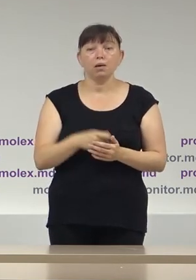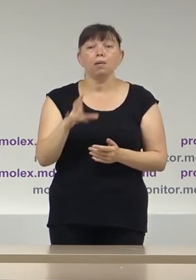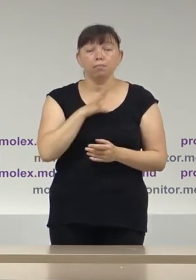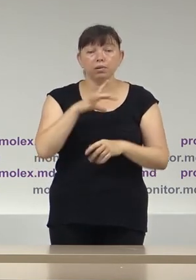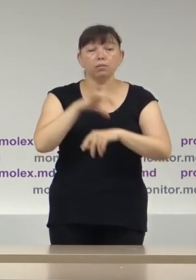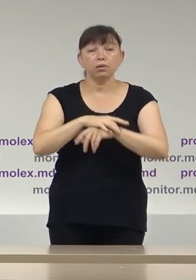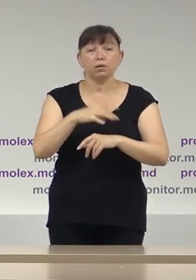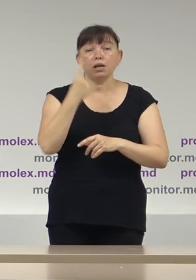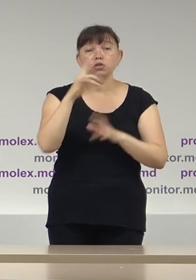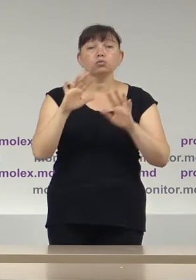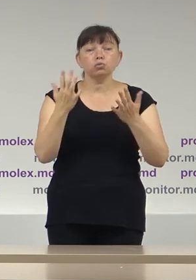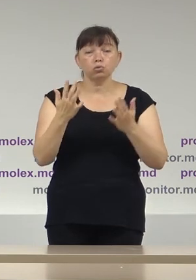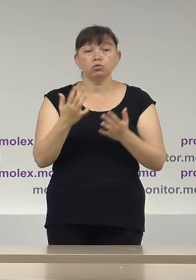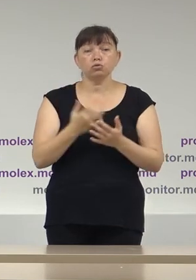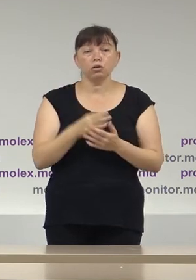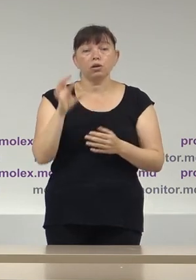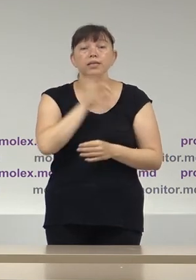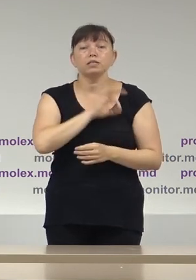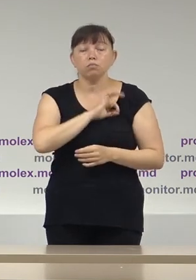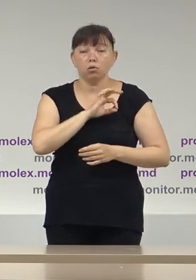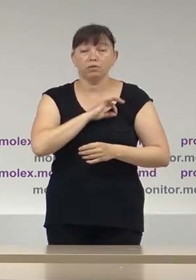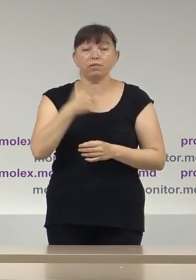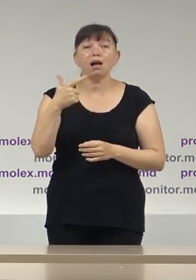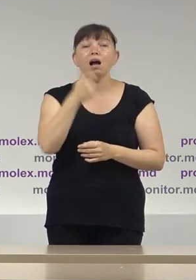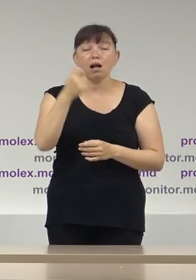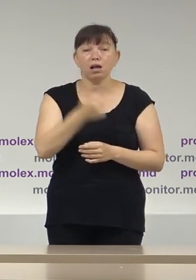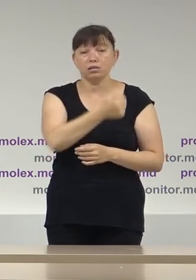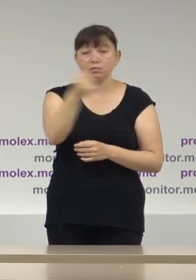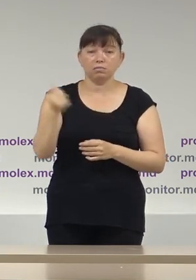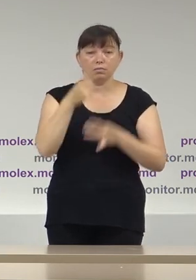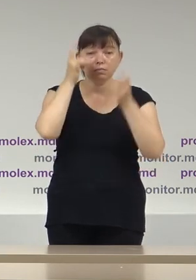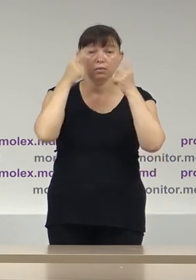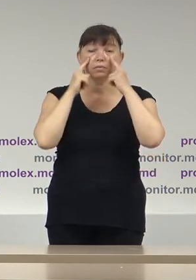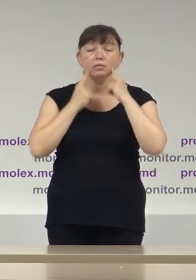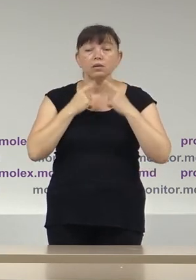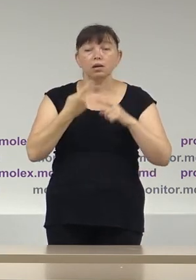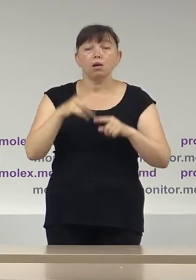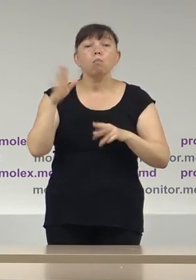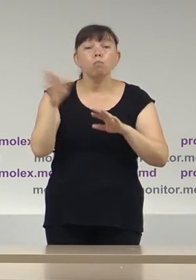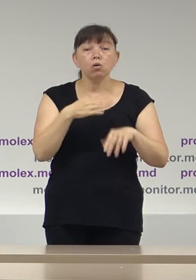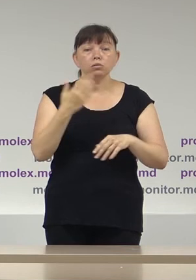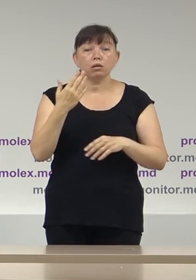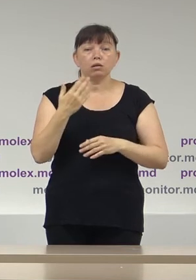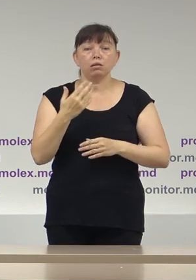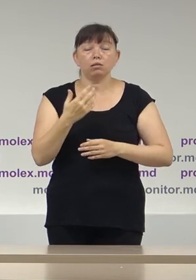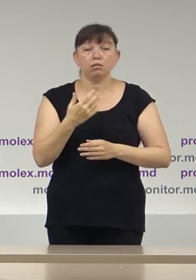fight, at least one case of using tear gas